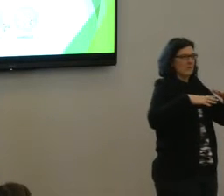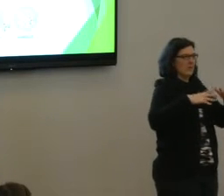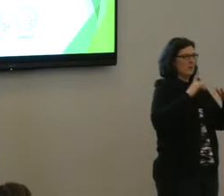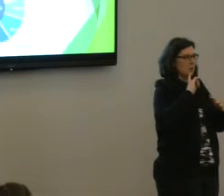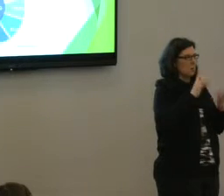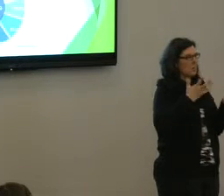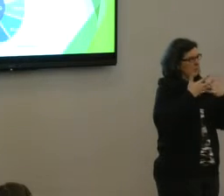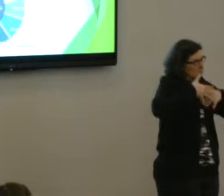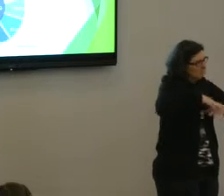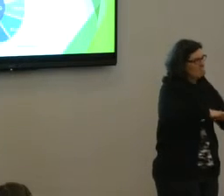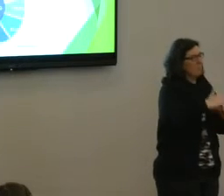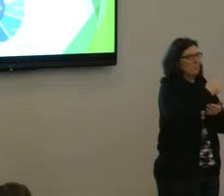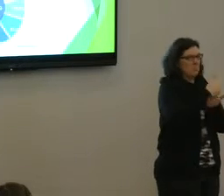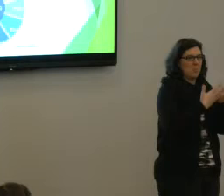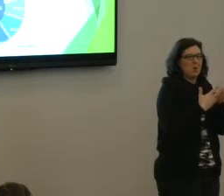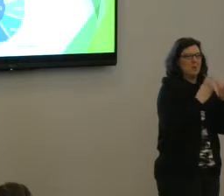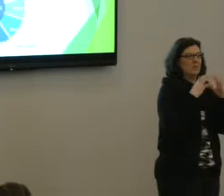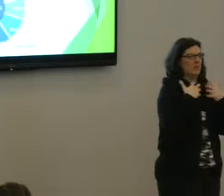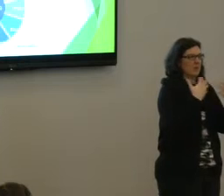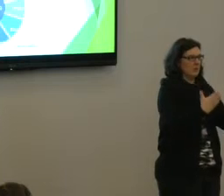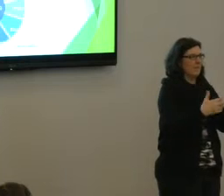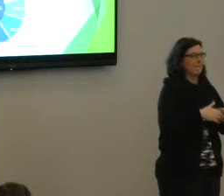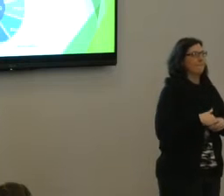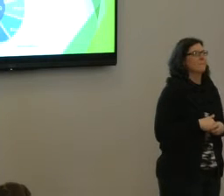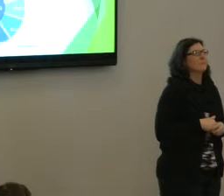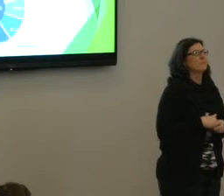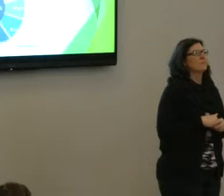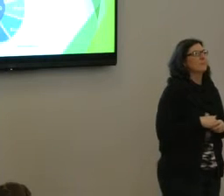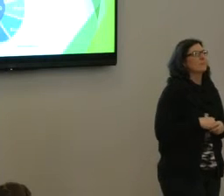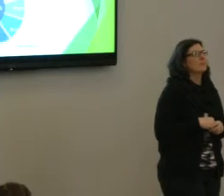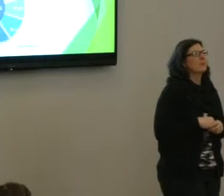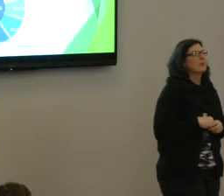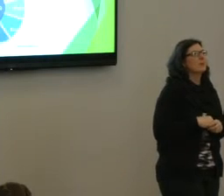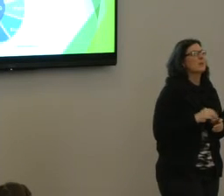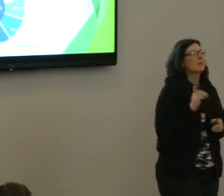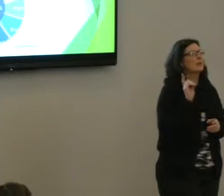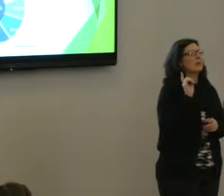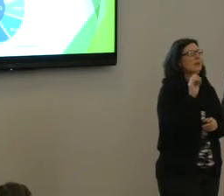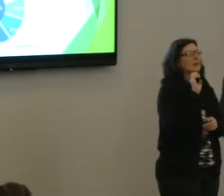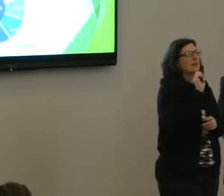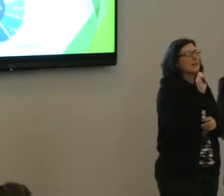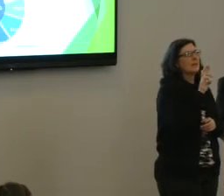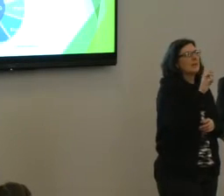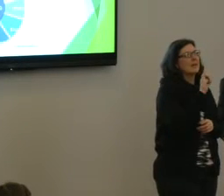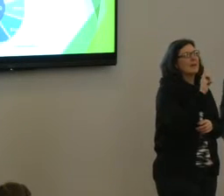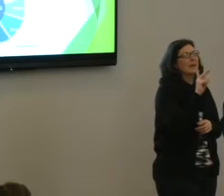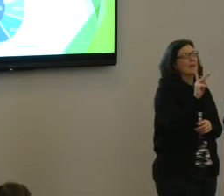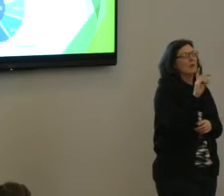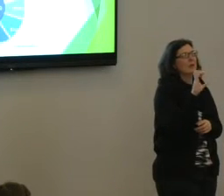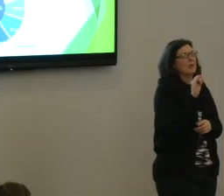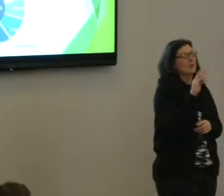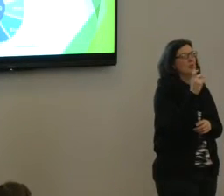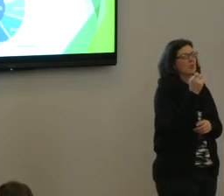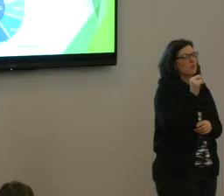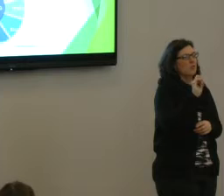life of the church. And this is Eric Carter. This is not coming from an evangelism course.